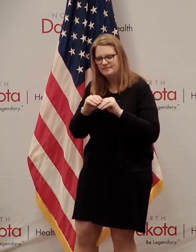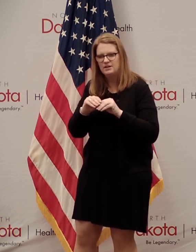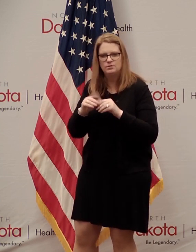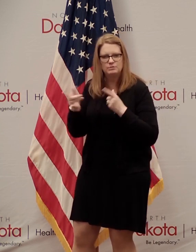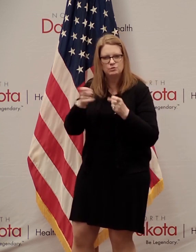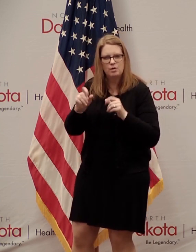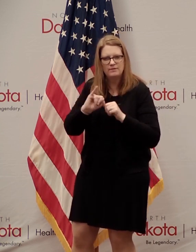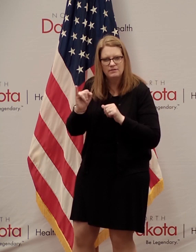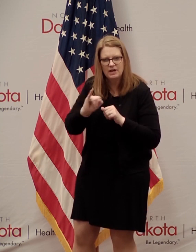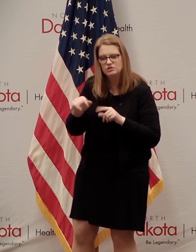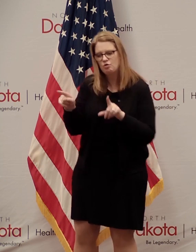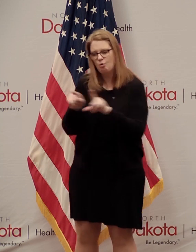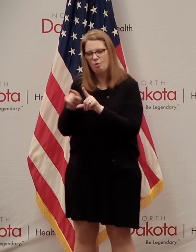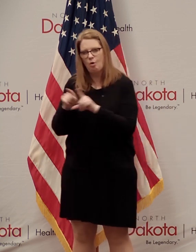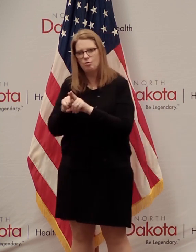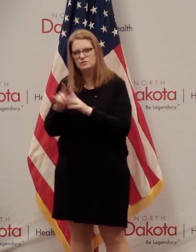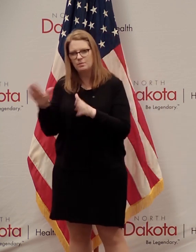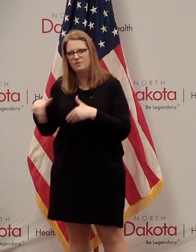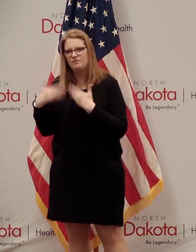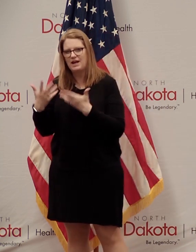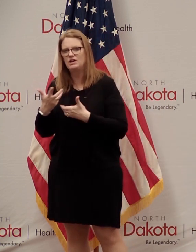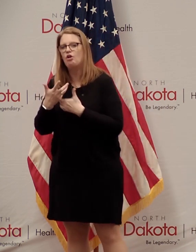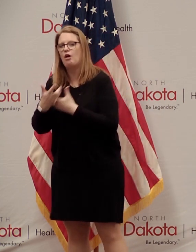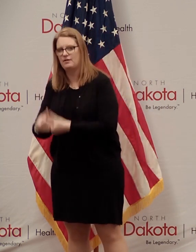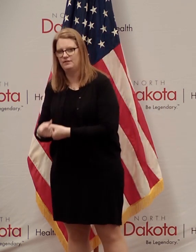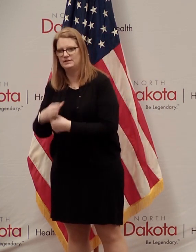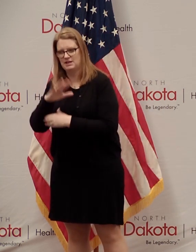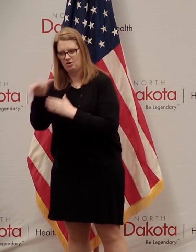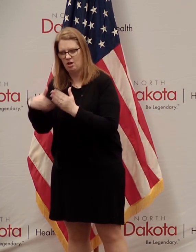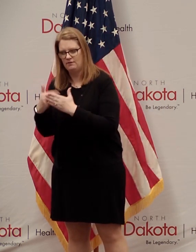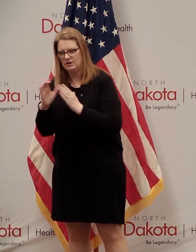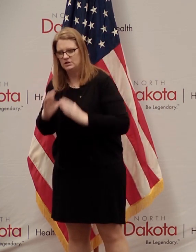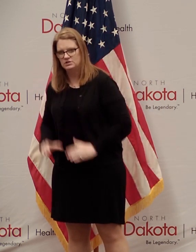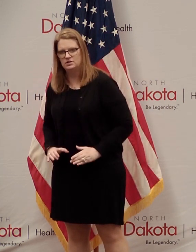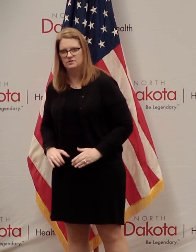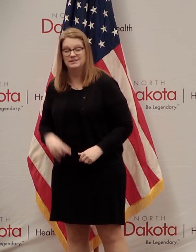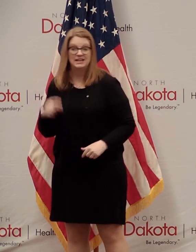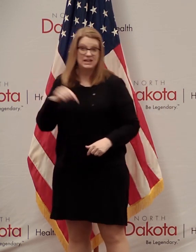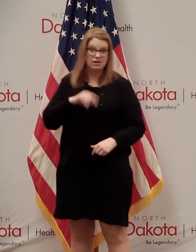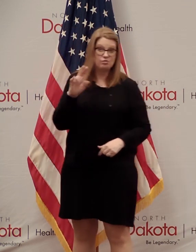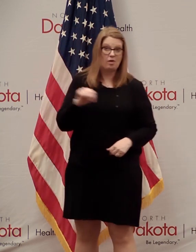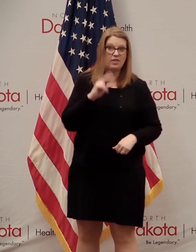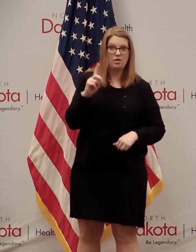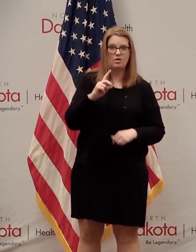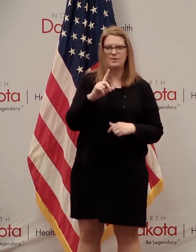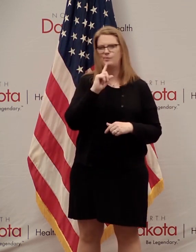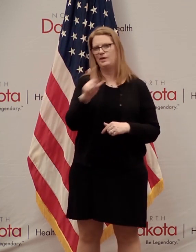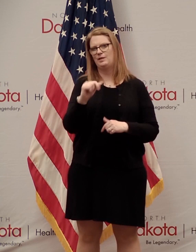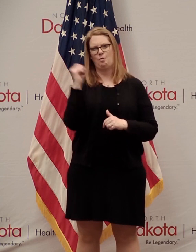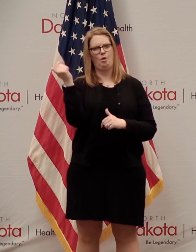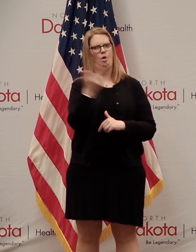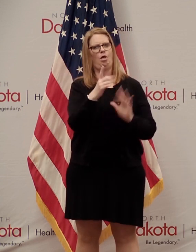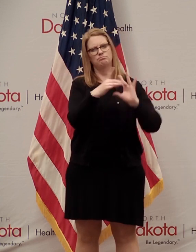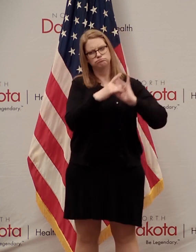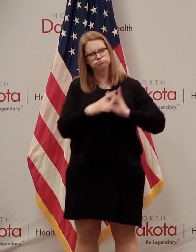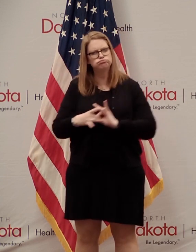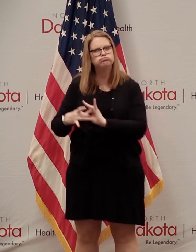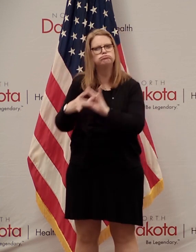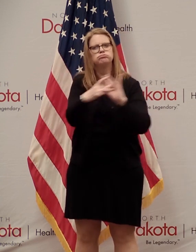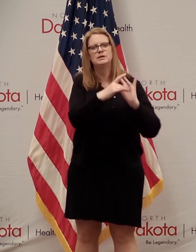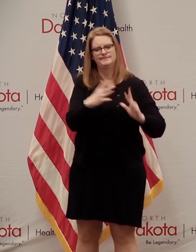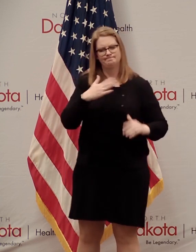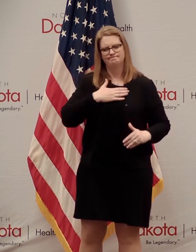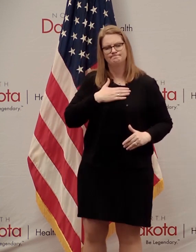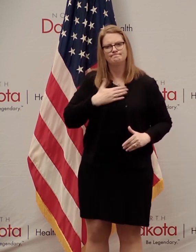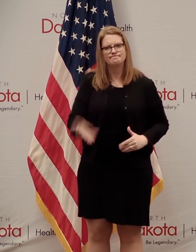confidence. Because we believe that in North Dakota, with our hyper-connectedness and our willingness to come out and support one another